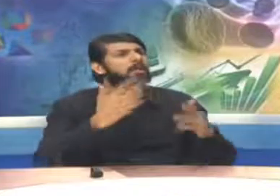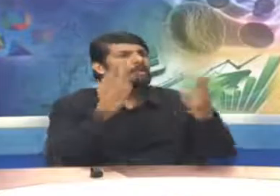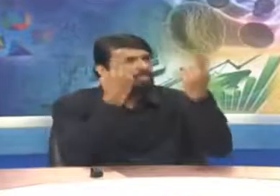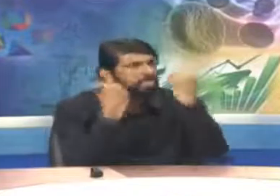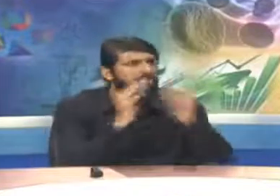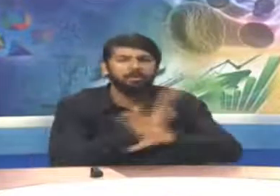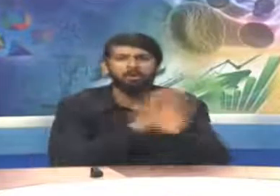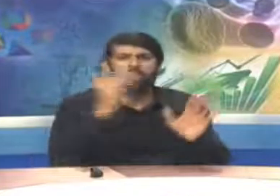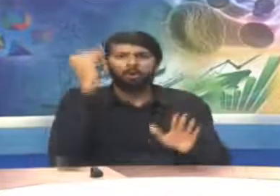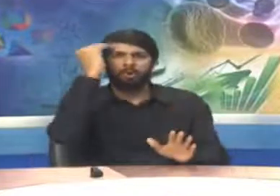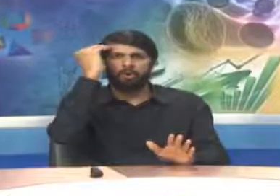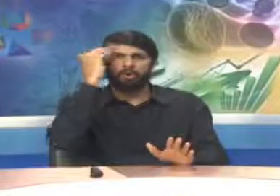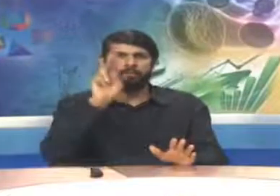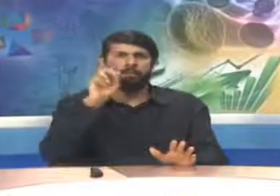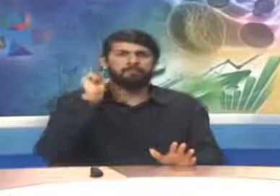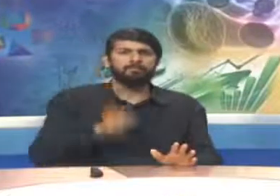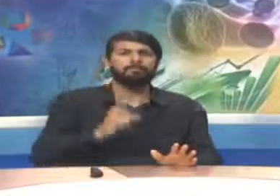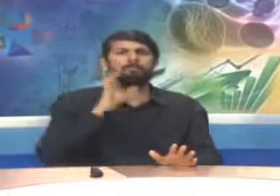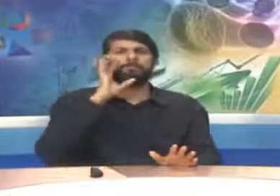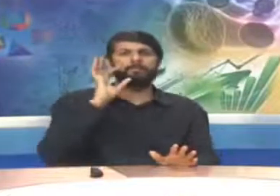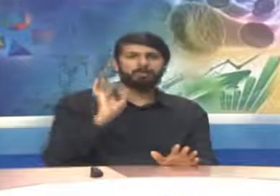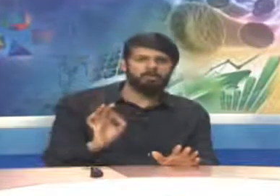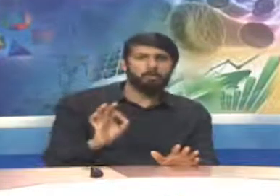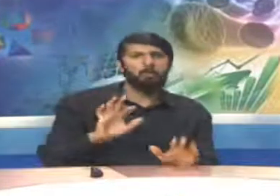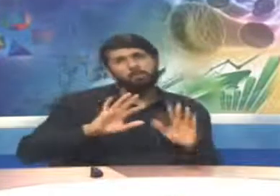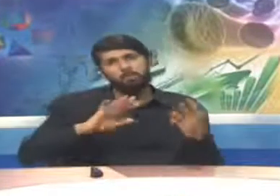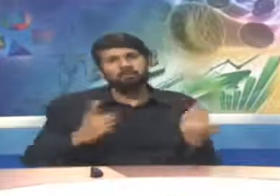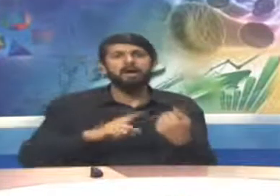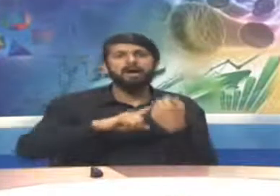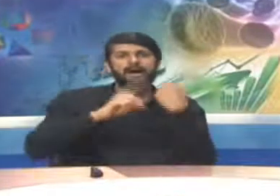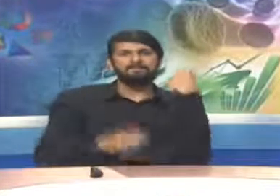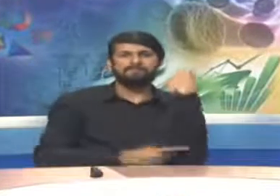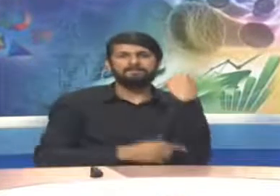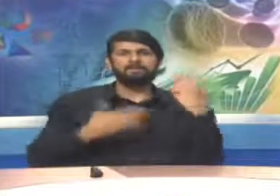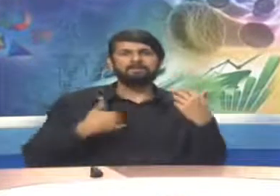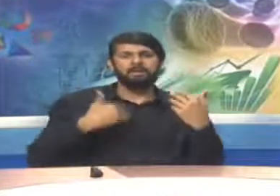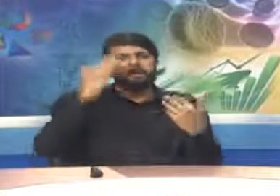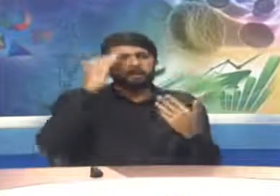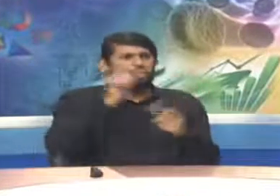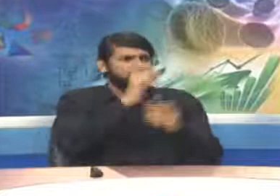the end will take care of themselves.